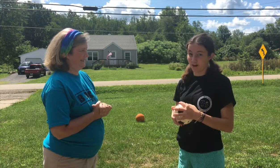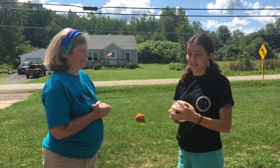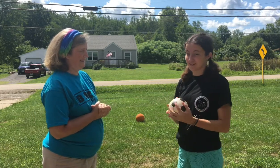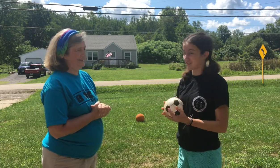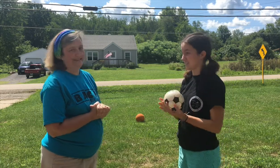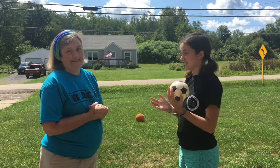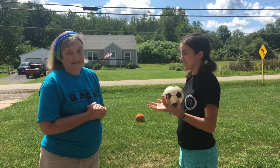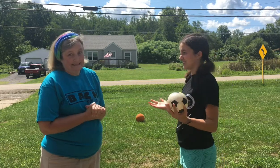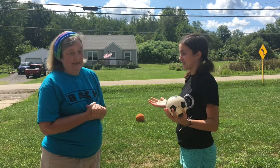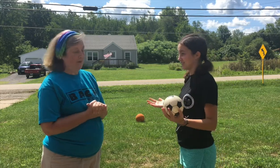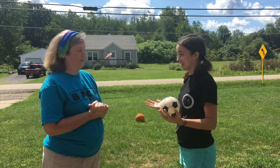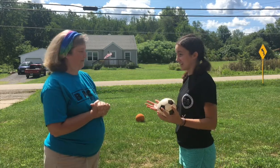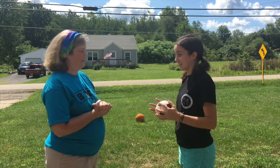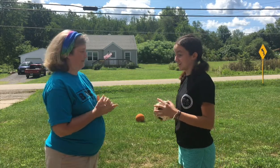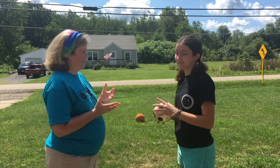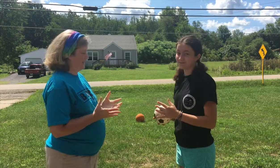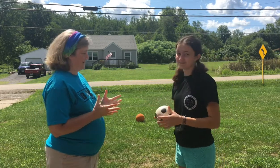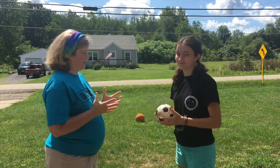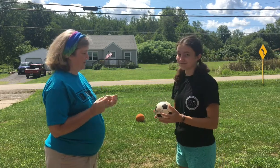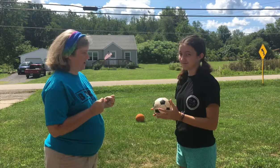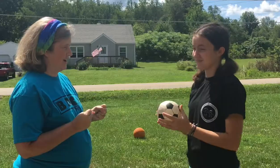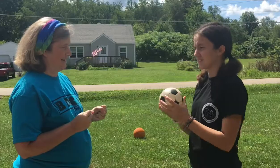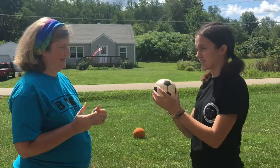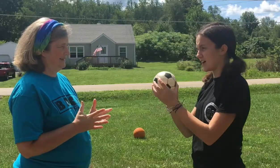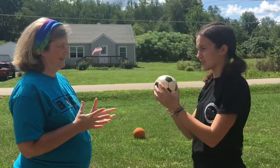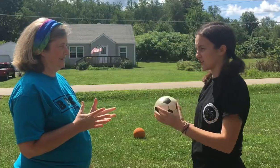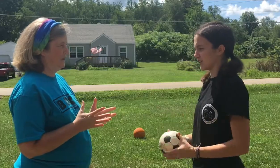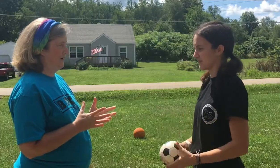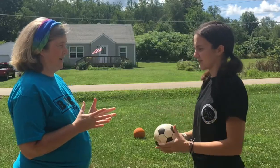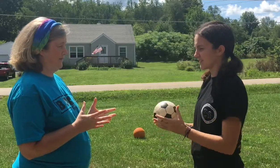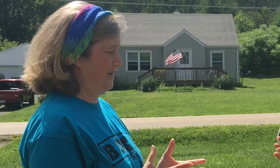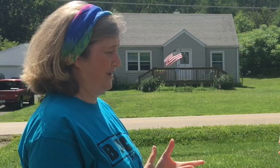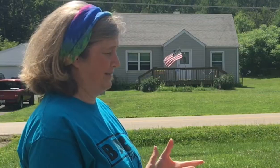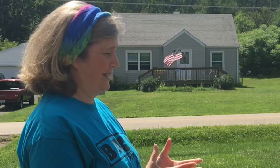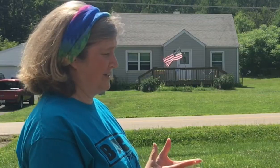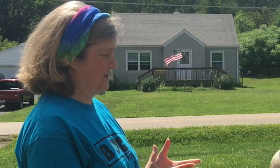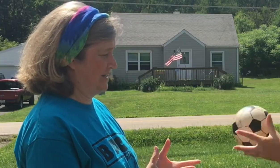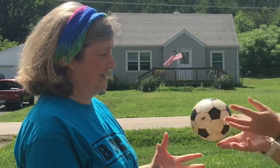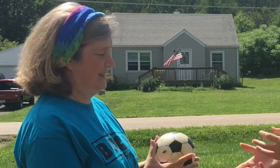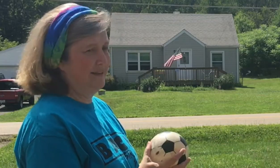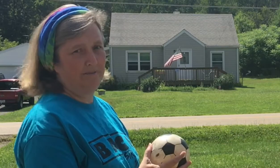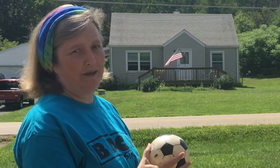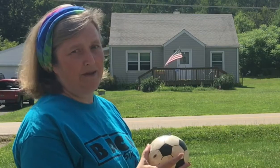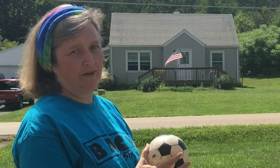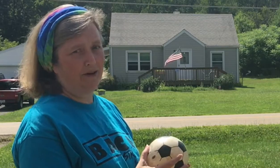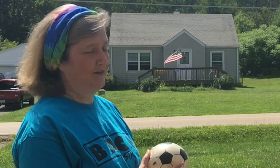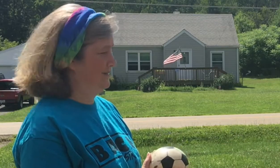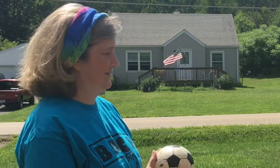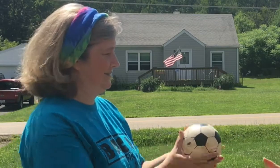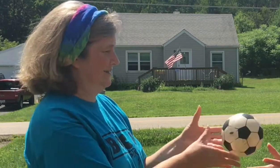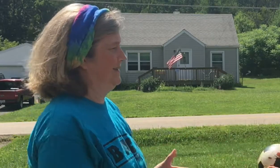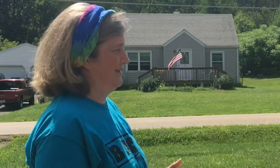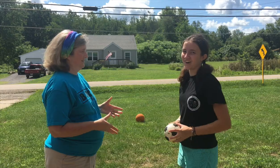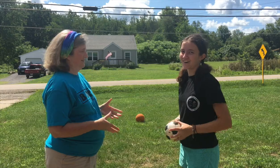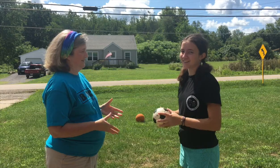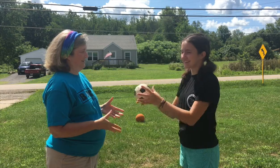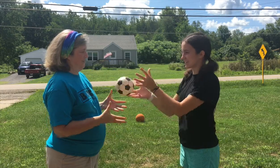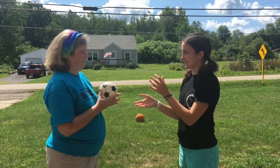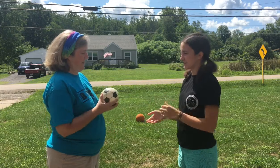wins. You okay. ready now? Yes, I'll try. So I'll start. You know I'm not very good at Two catching. People are